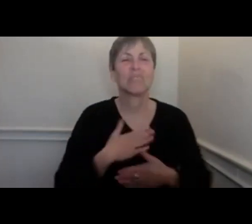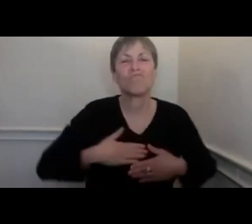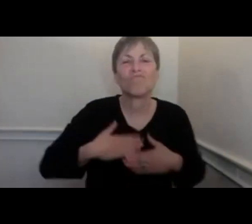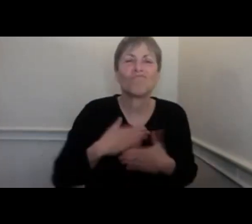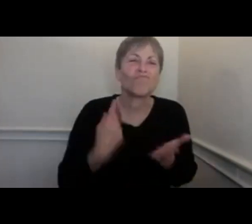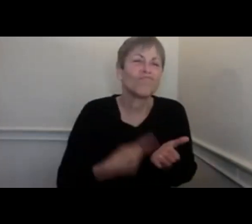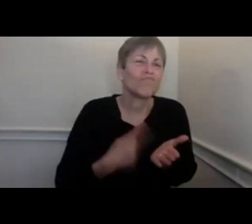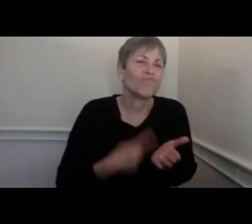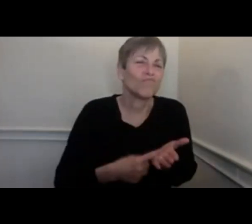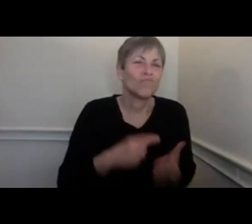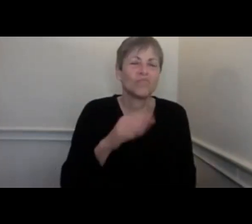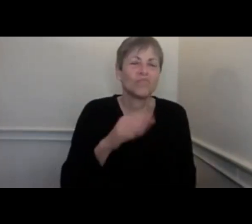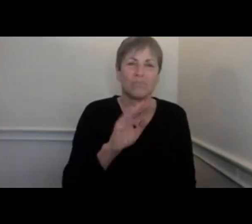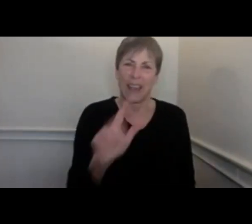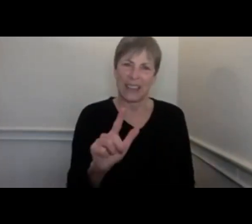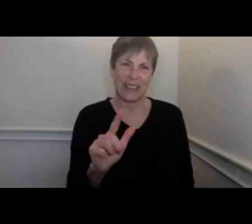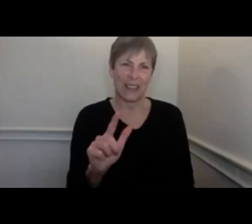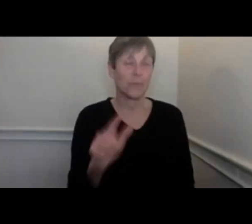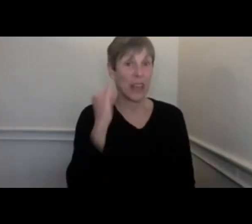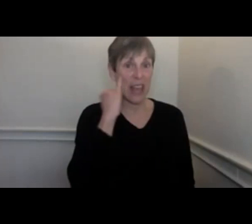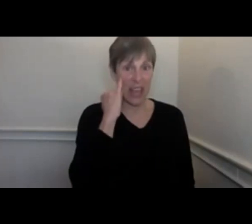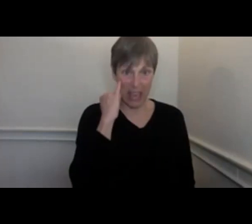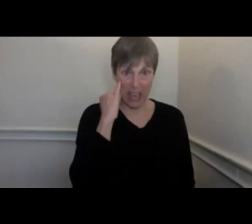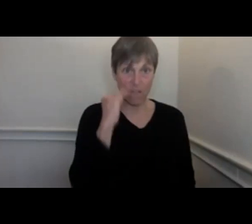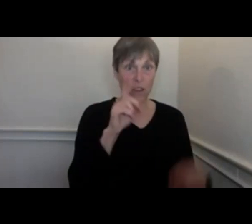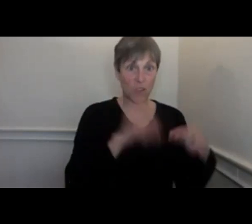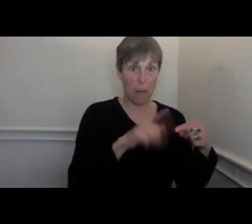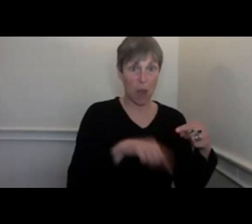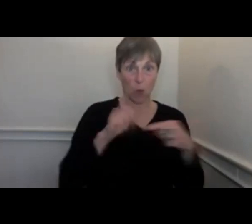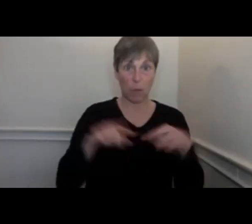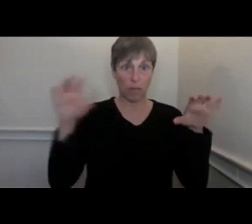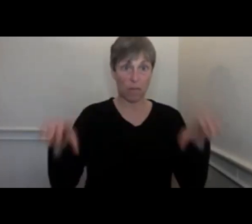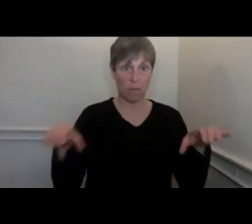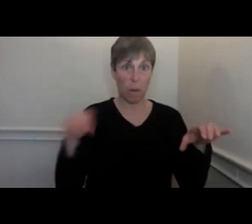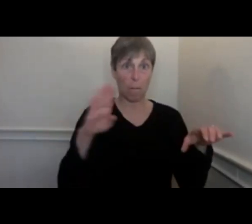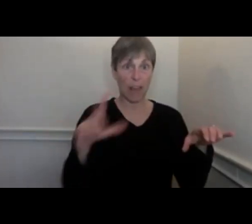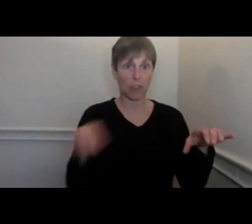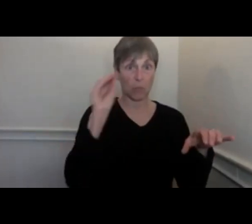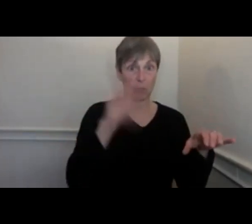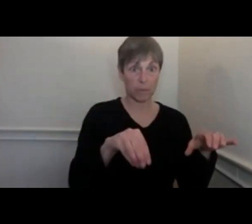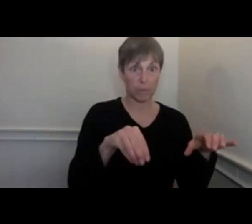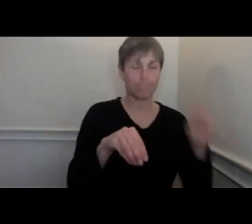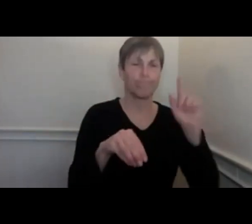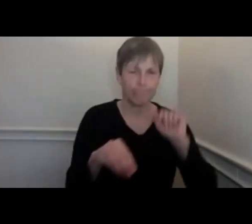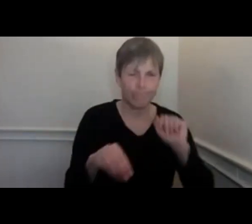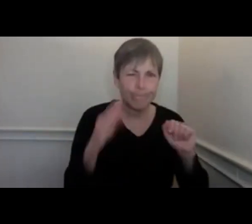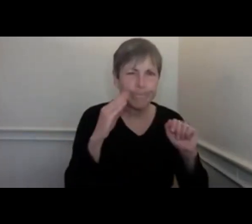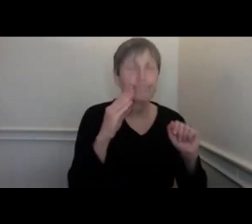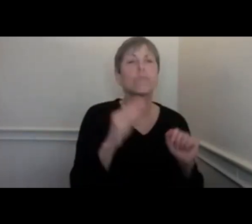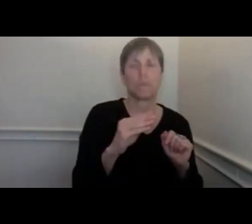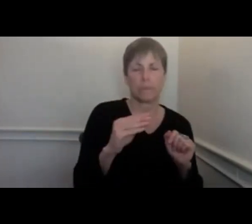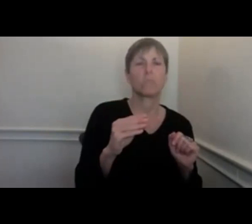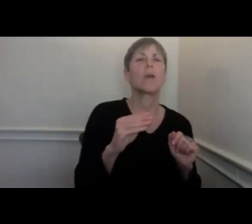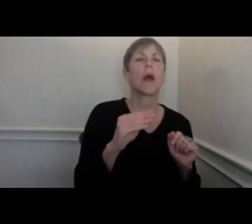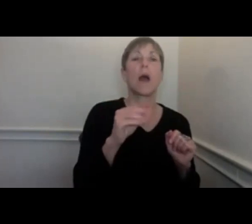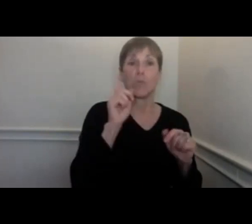Honestly, if you plant them in between your tomatoes, so we plant tomatoes on 2 foot centers, so 2 feet between